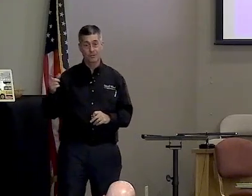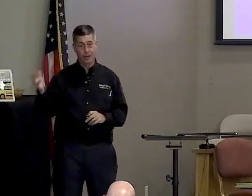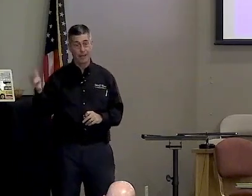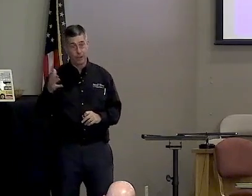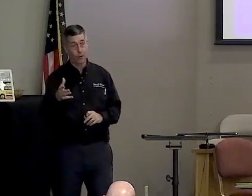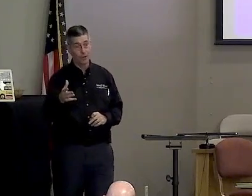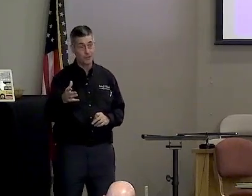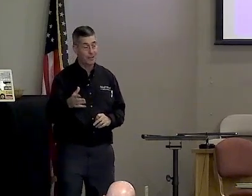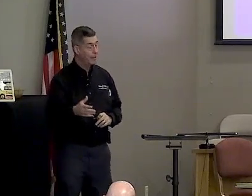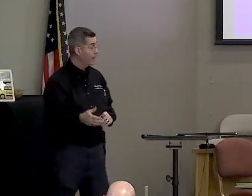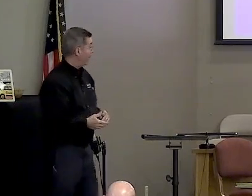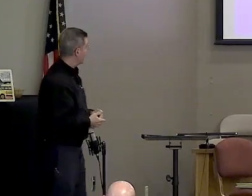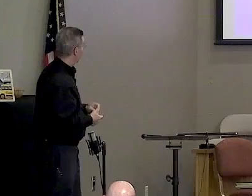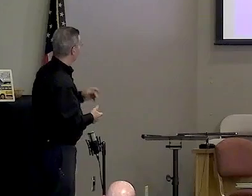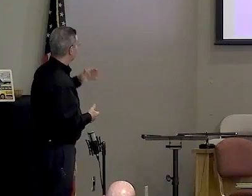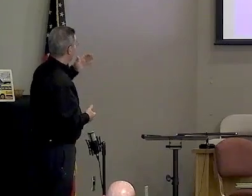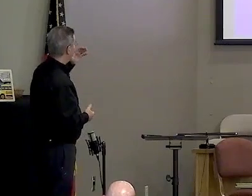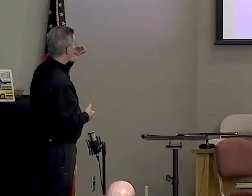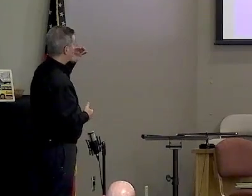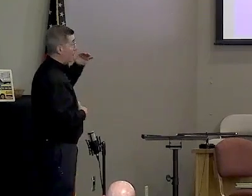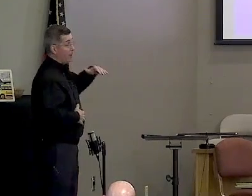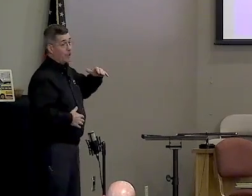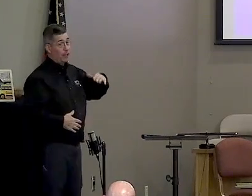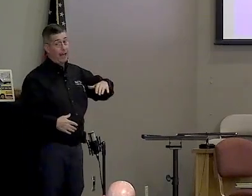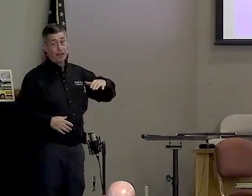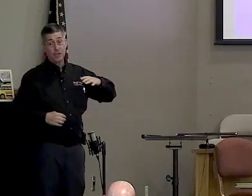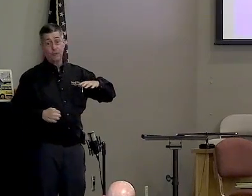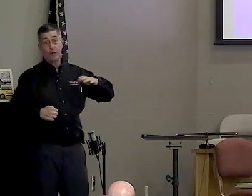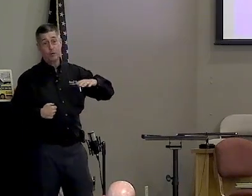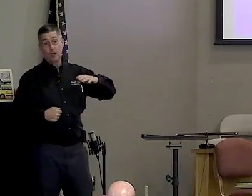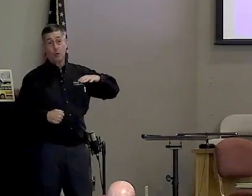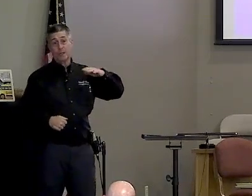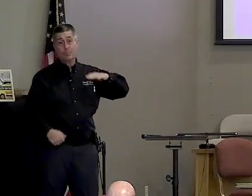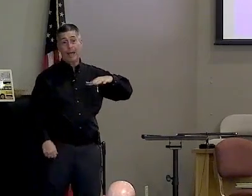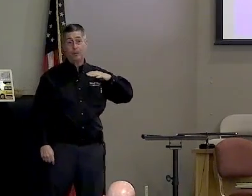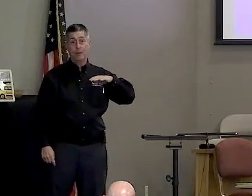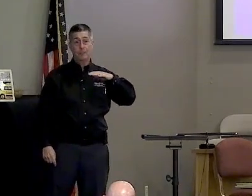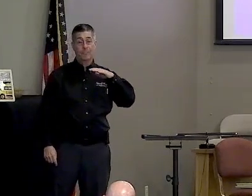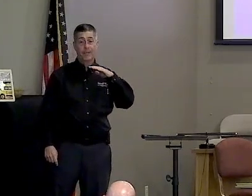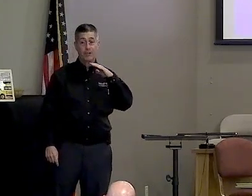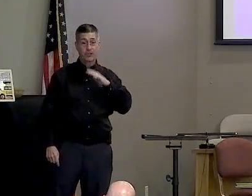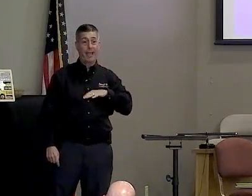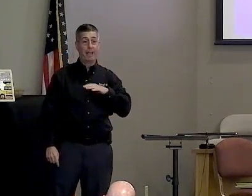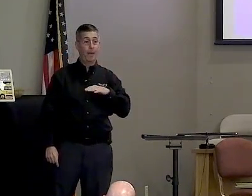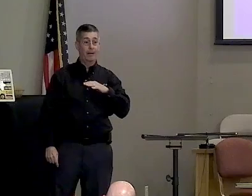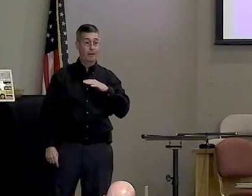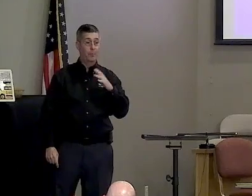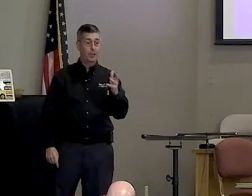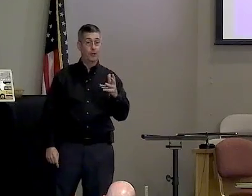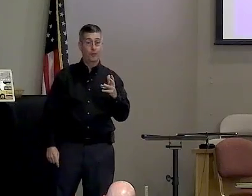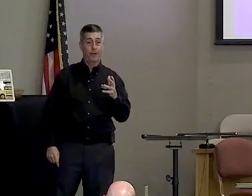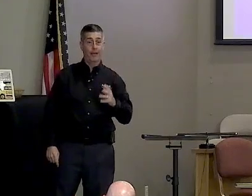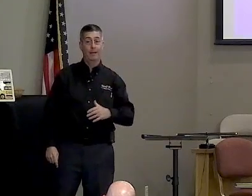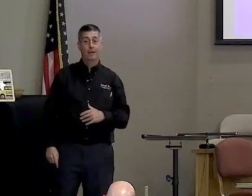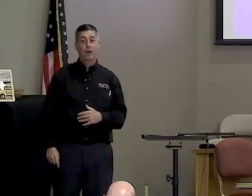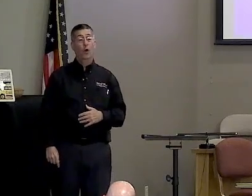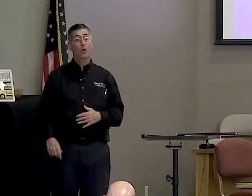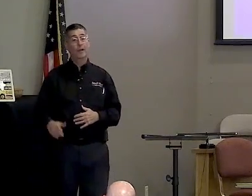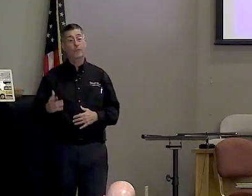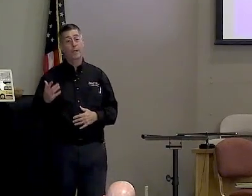trying to get across. And so, it can really be a challenge if we don't know what the Bible is saying about a particular thing, or if we